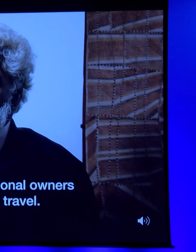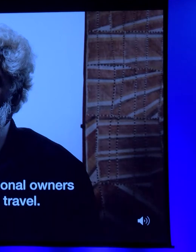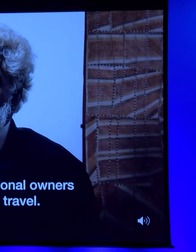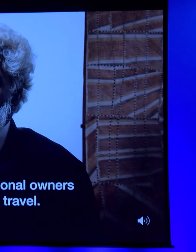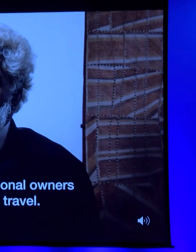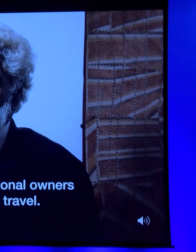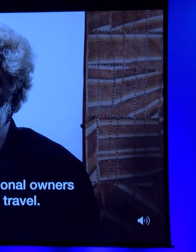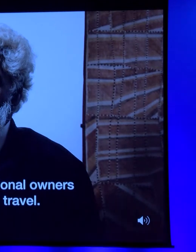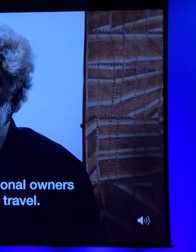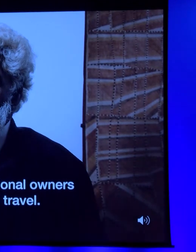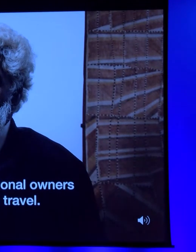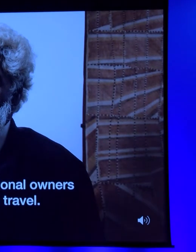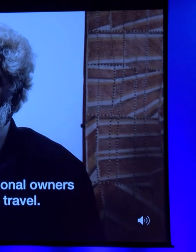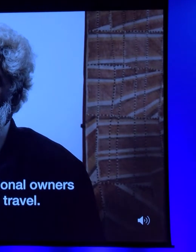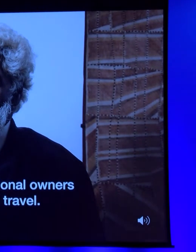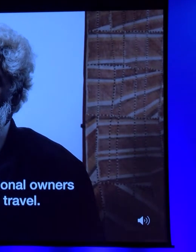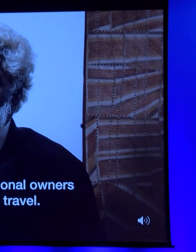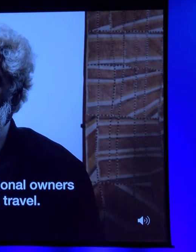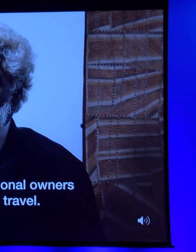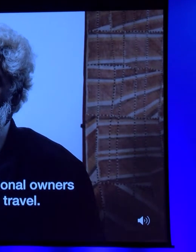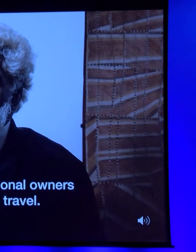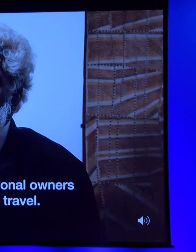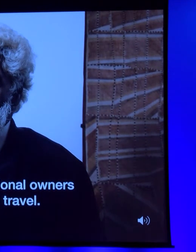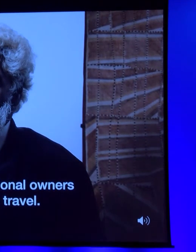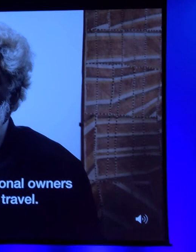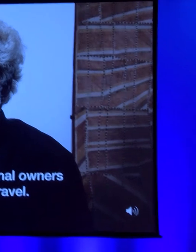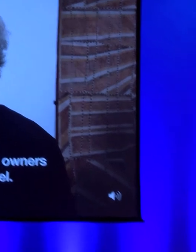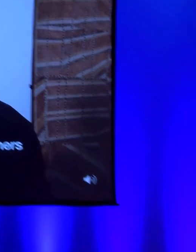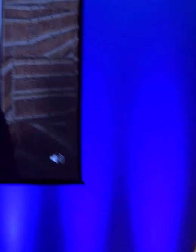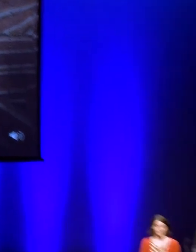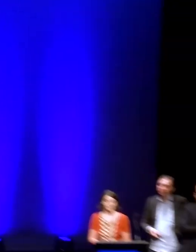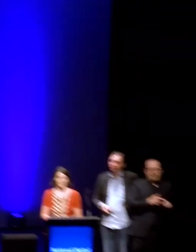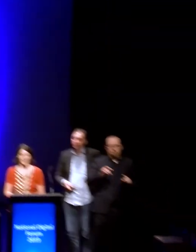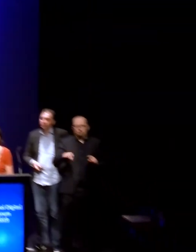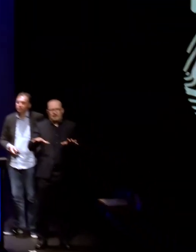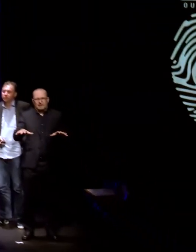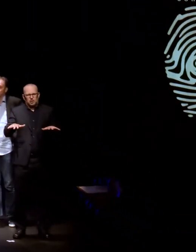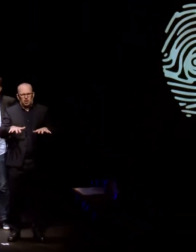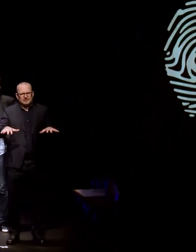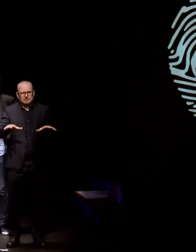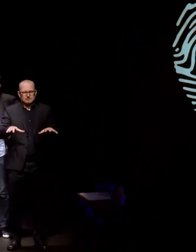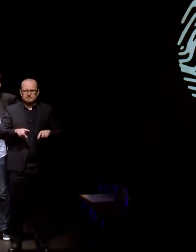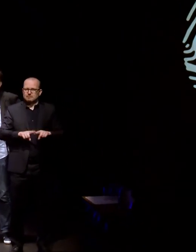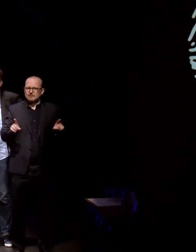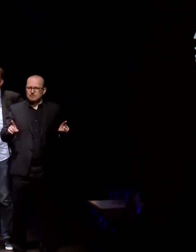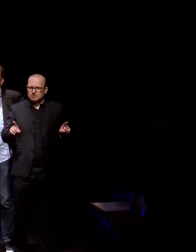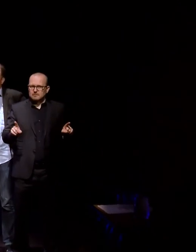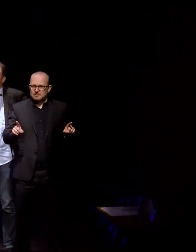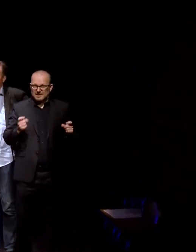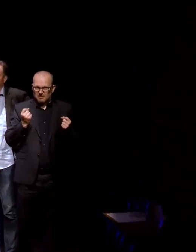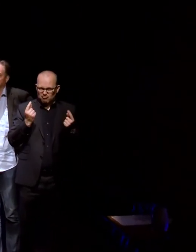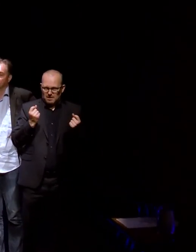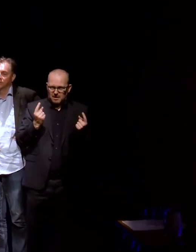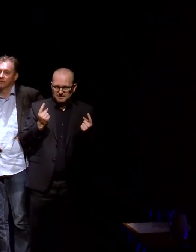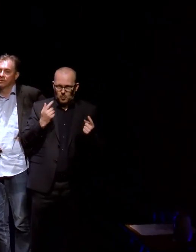the context of Australia is very different to the context here, as I'm realising